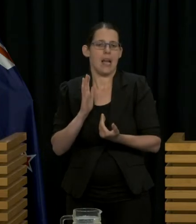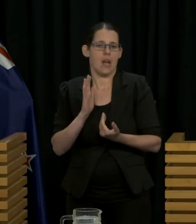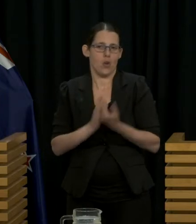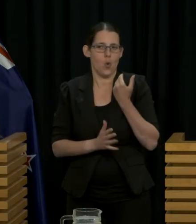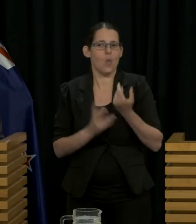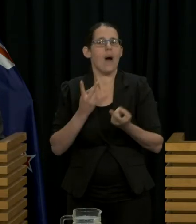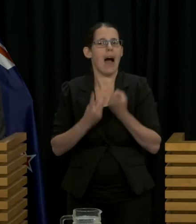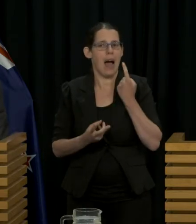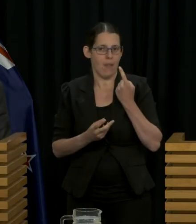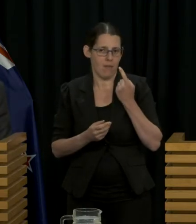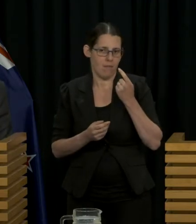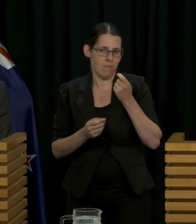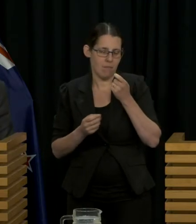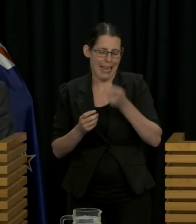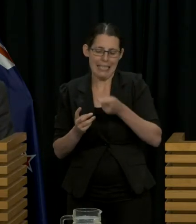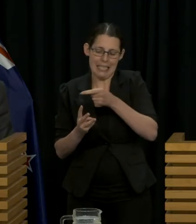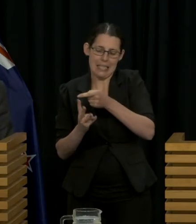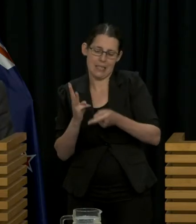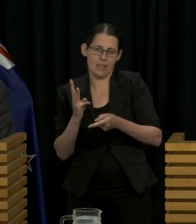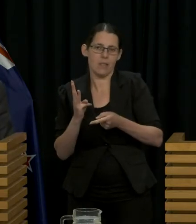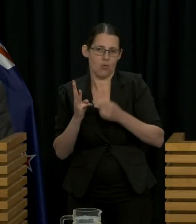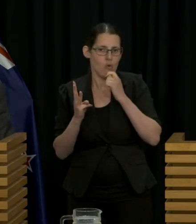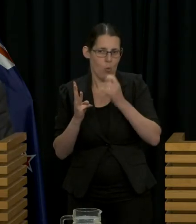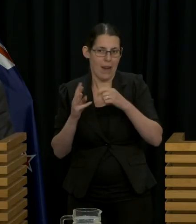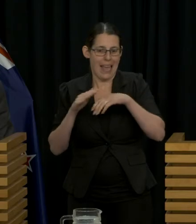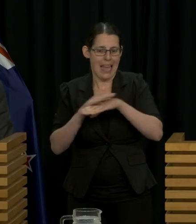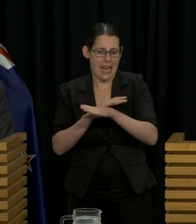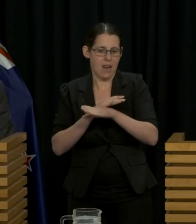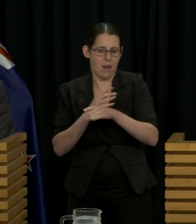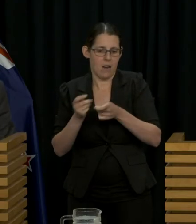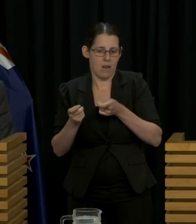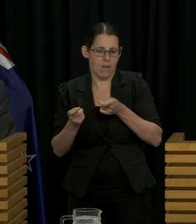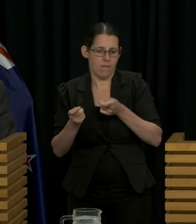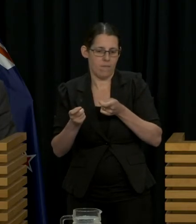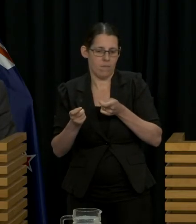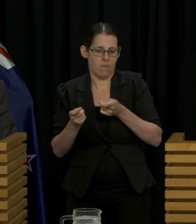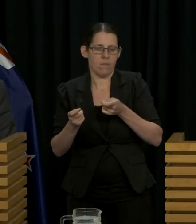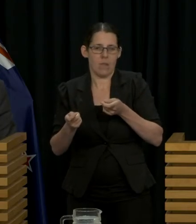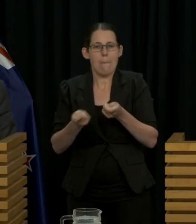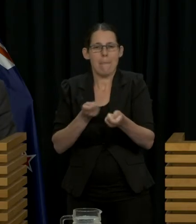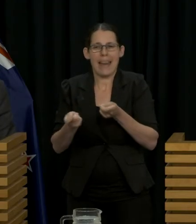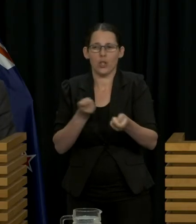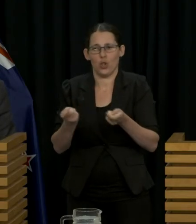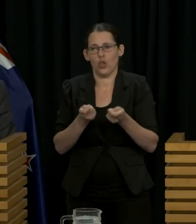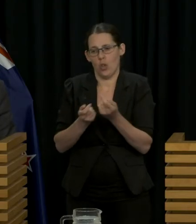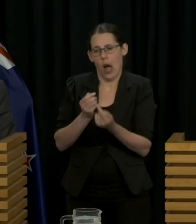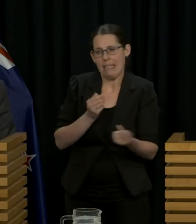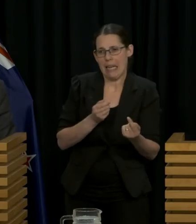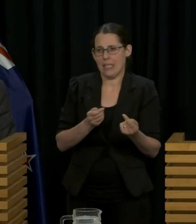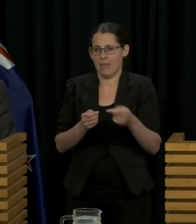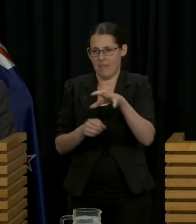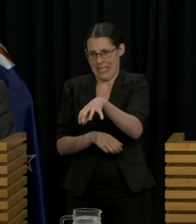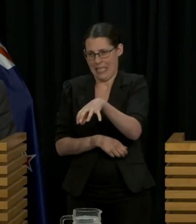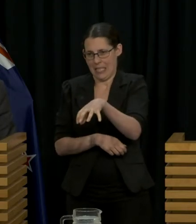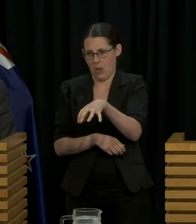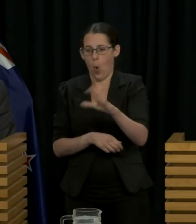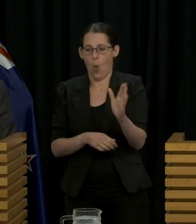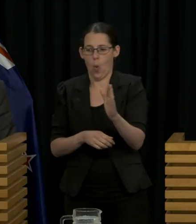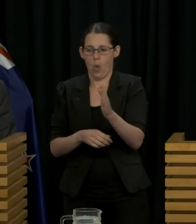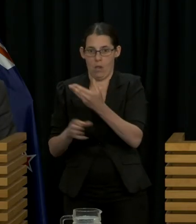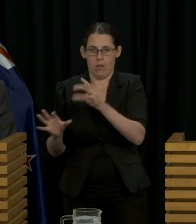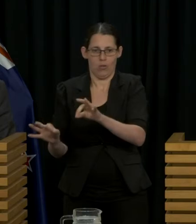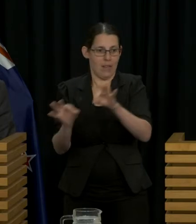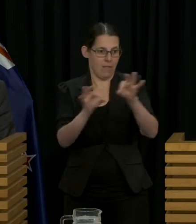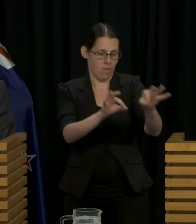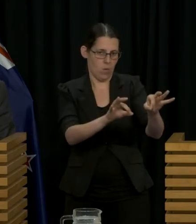report in our managed isolation facilities. All have been transferred to a quarantine facility in Auckland, and 4 of our